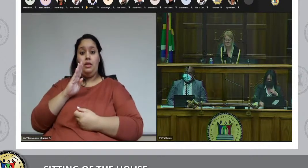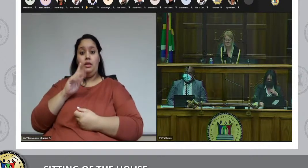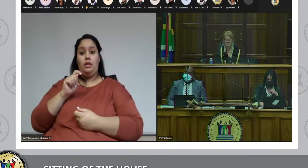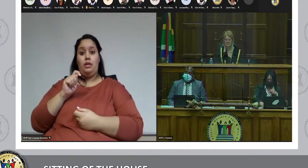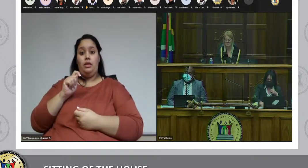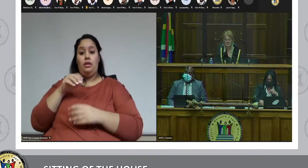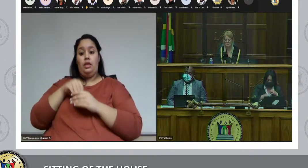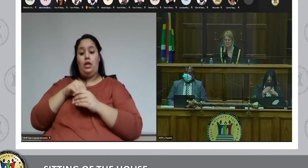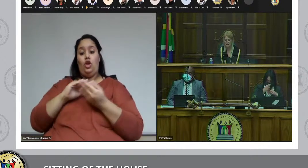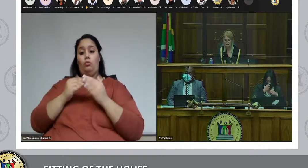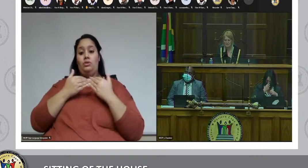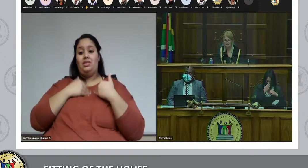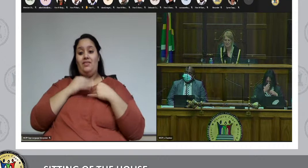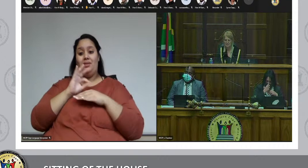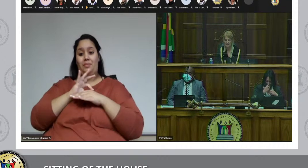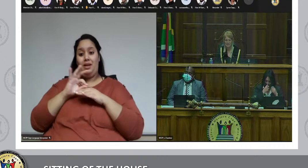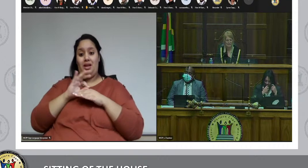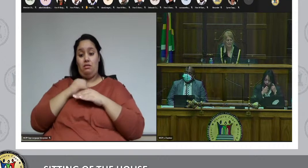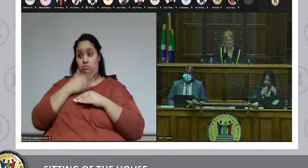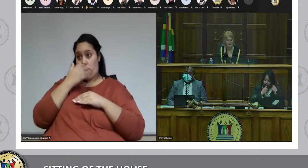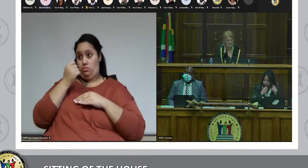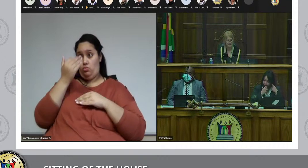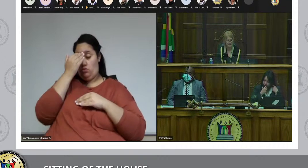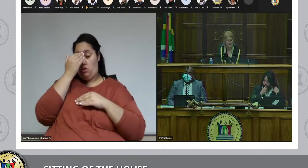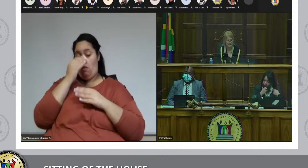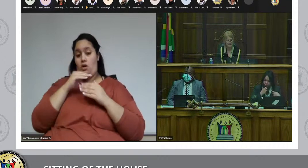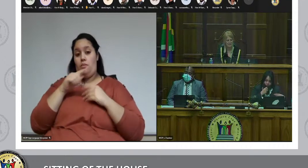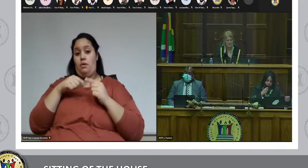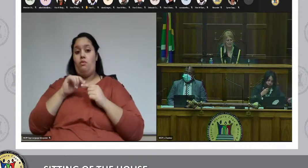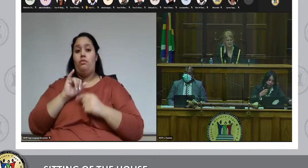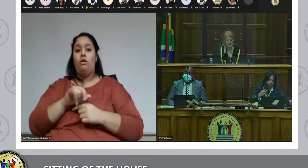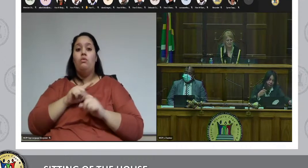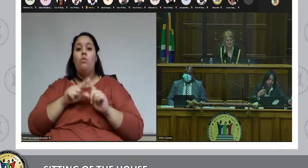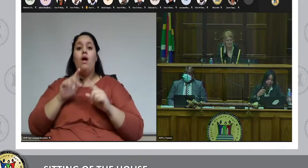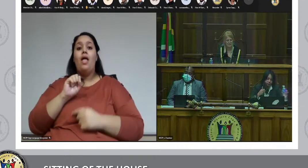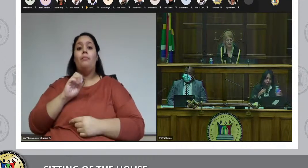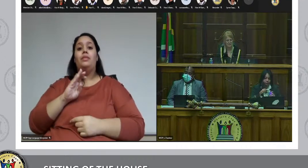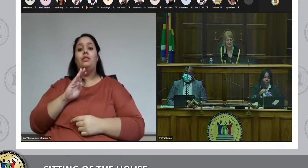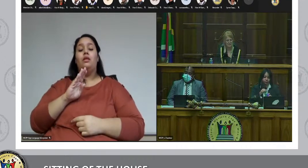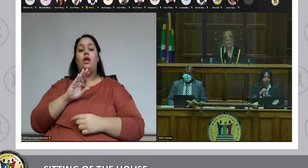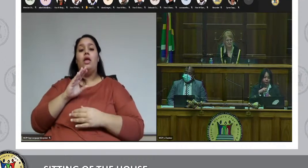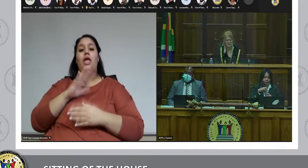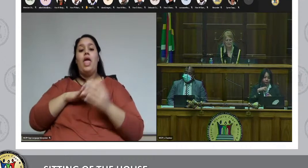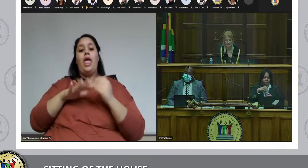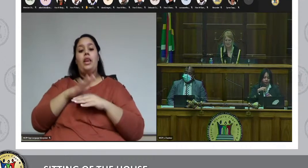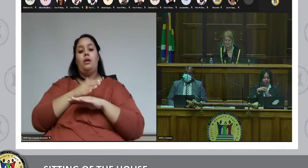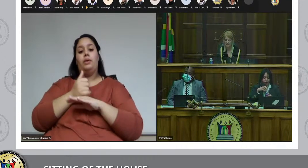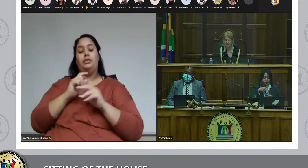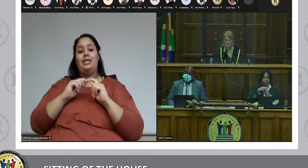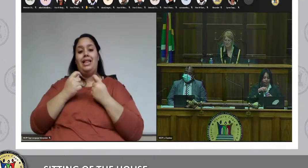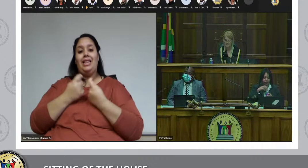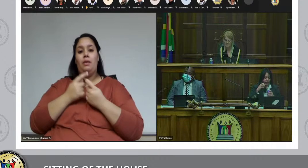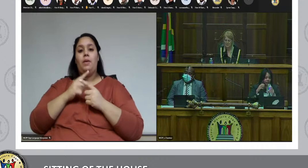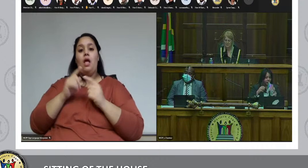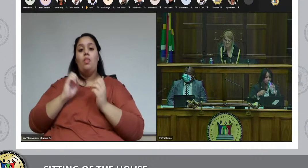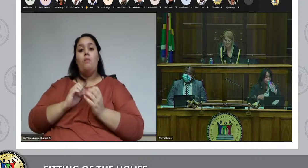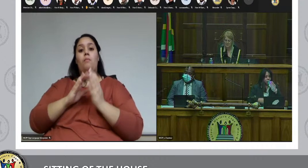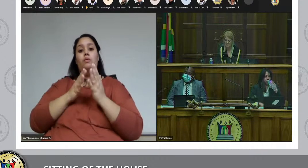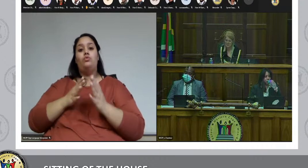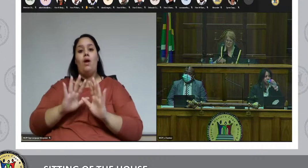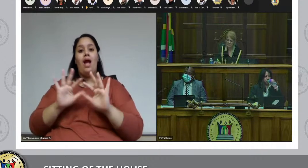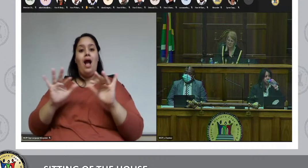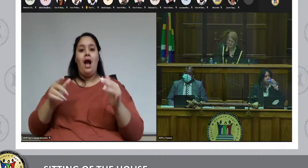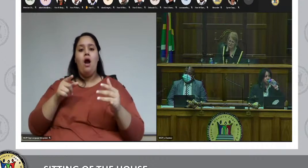plan. I'm not sure you've heard of the area-based teams, because the area-based teams and the whole area-based approach is